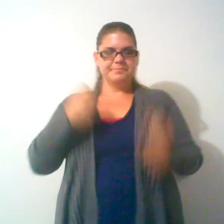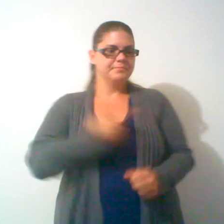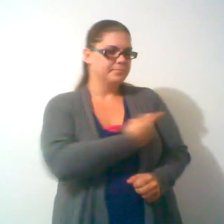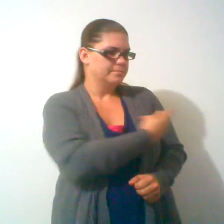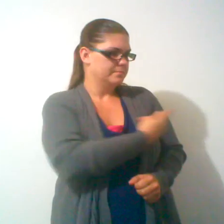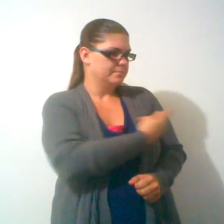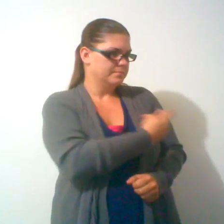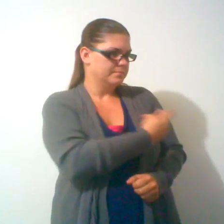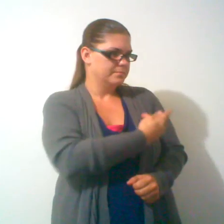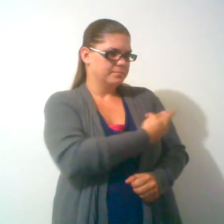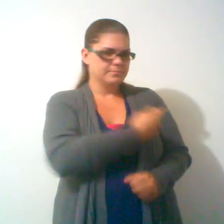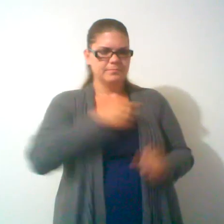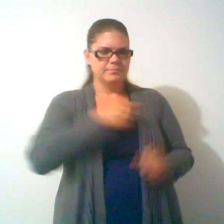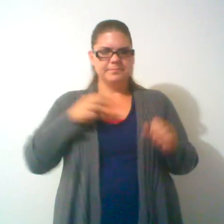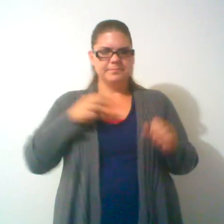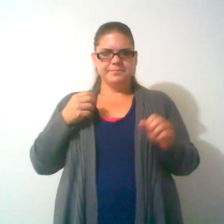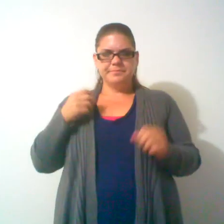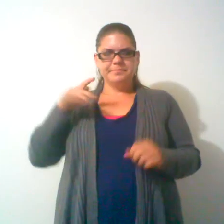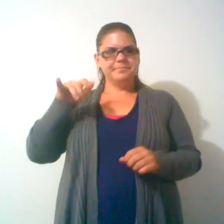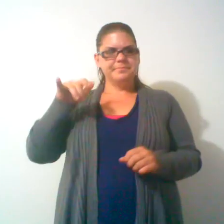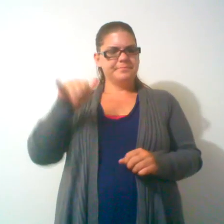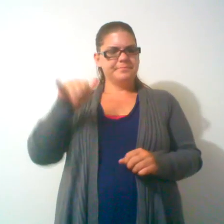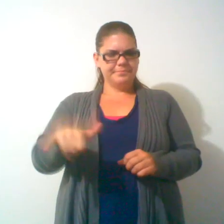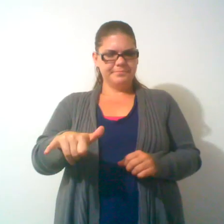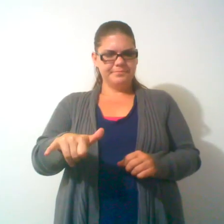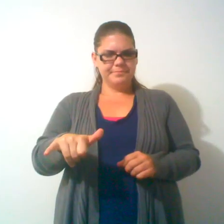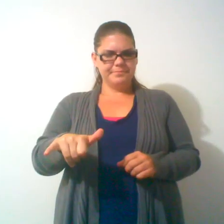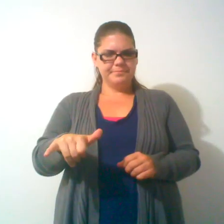the heater to keep us warm.